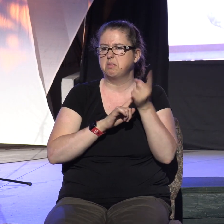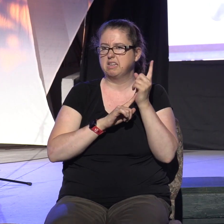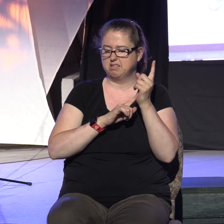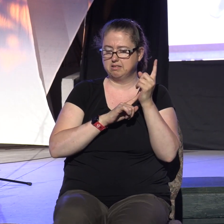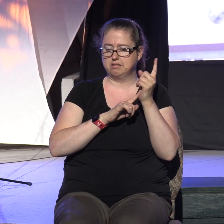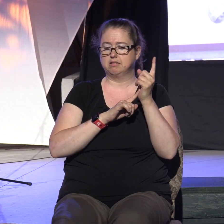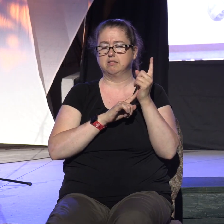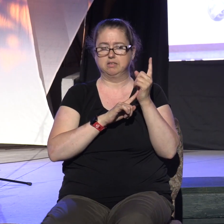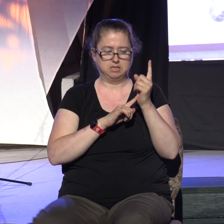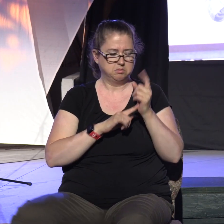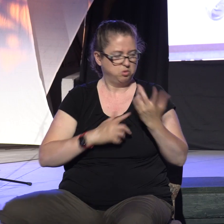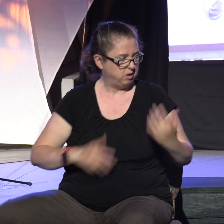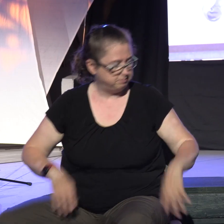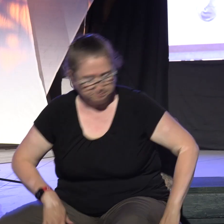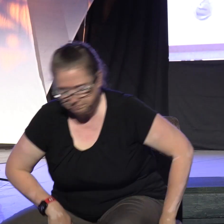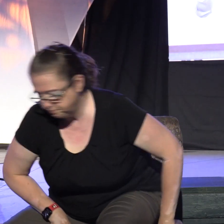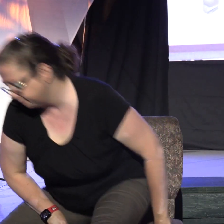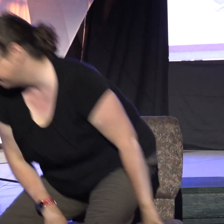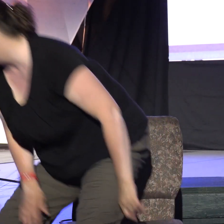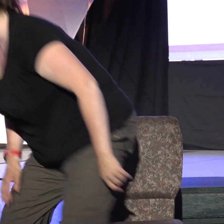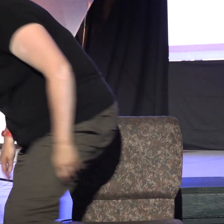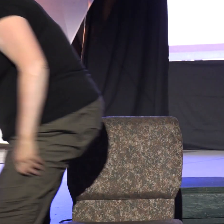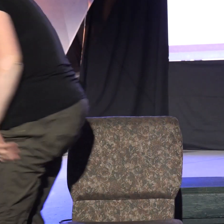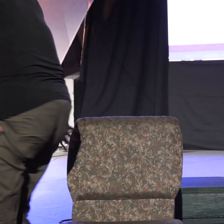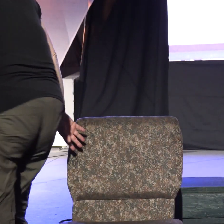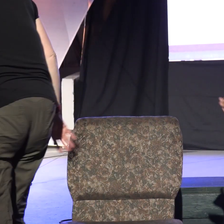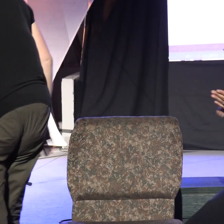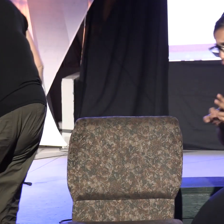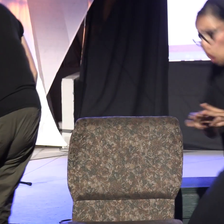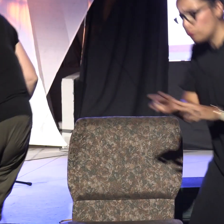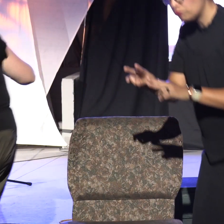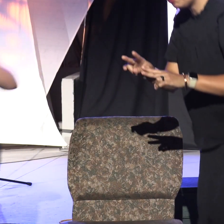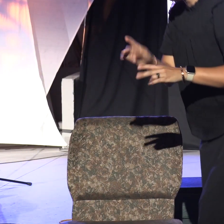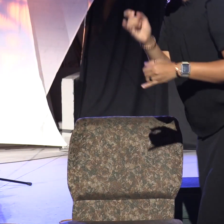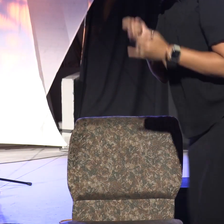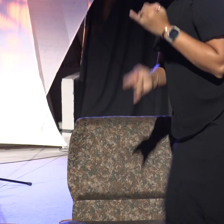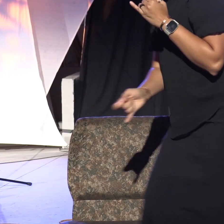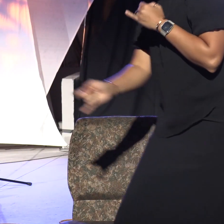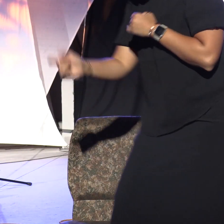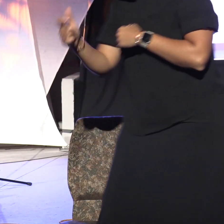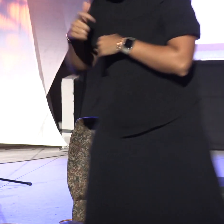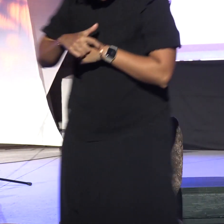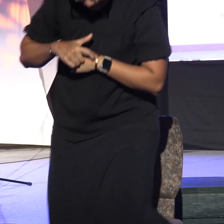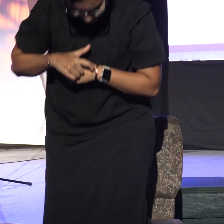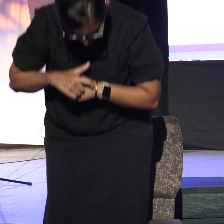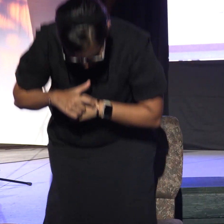he took her hand into his.